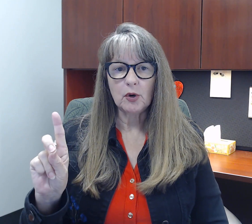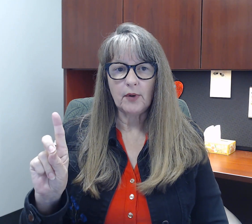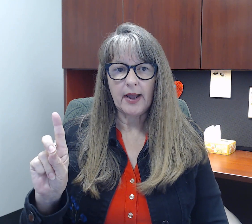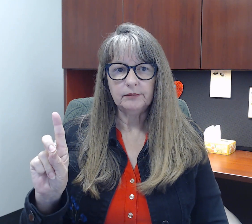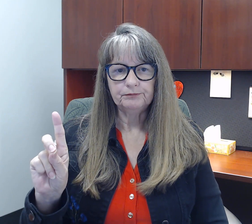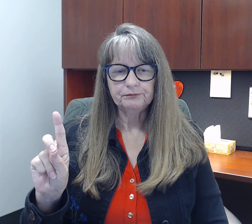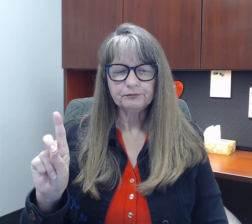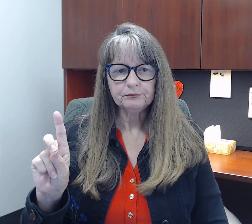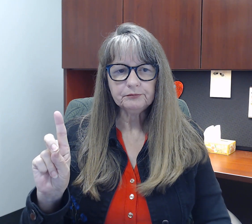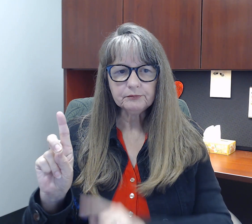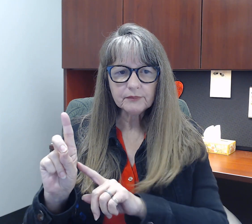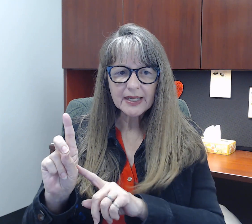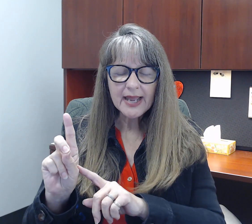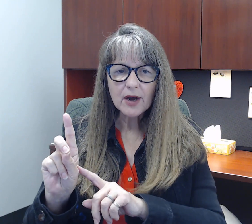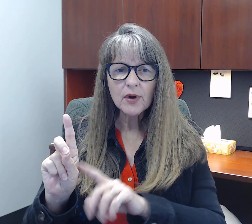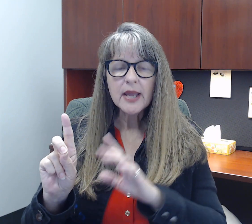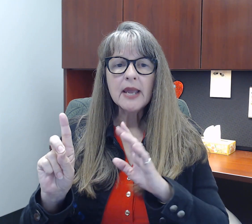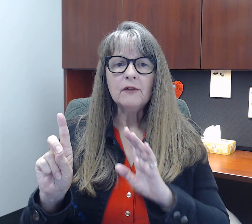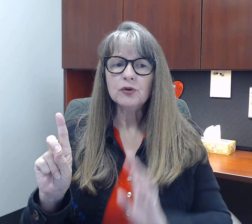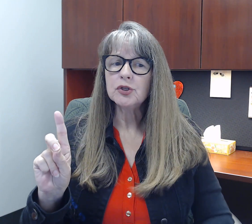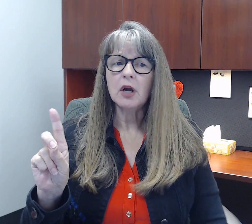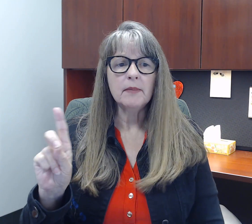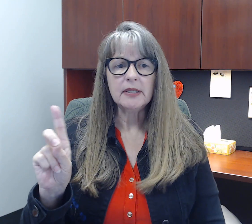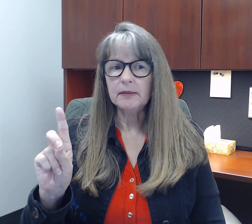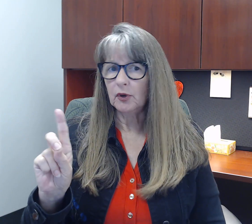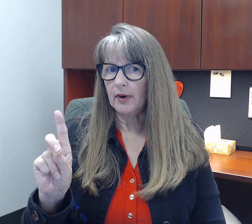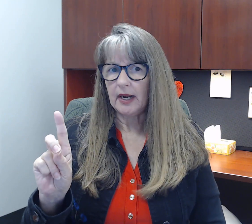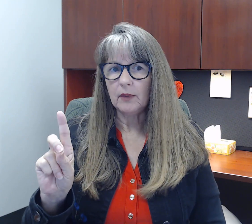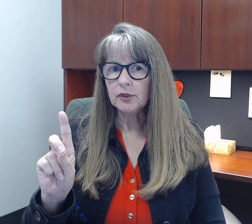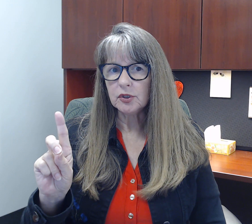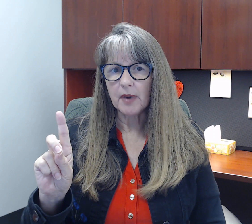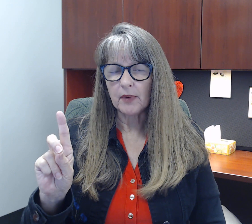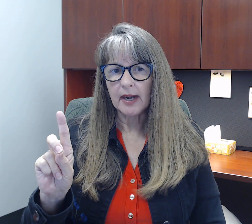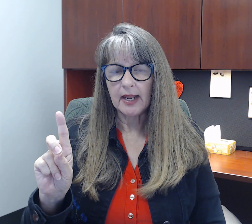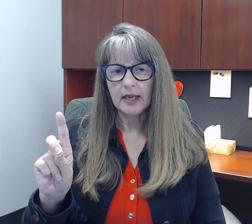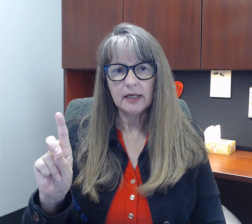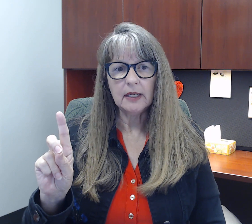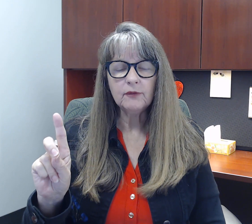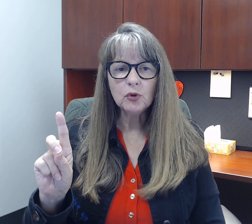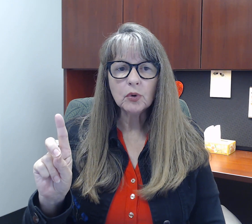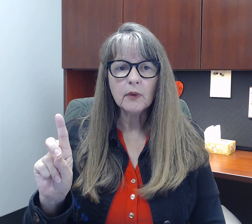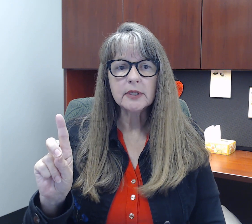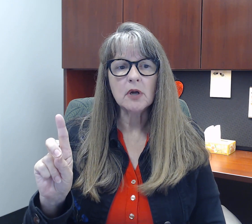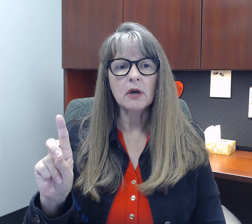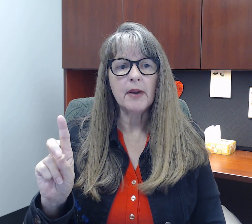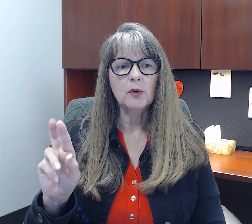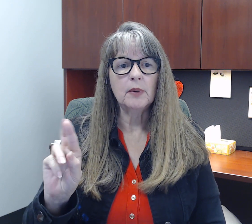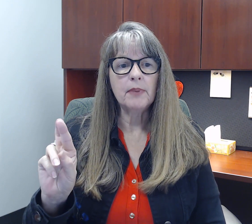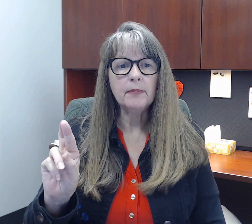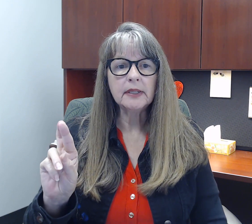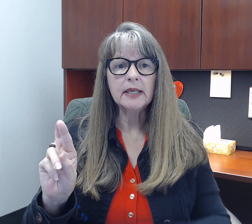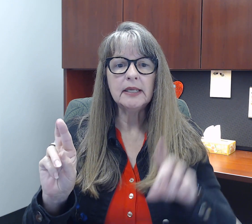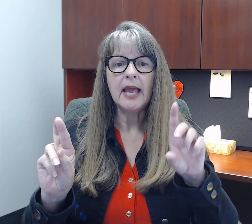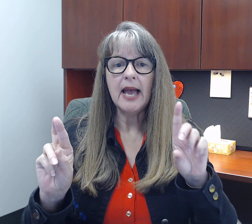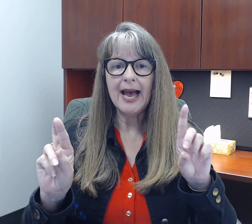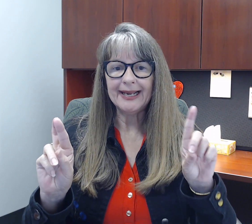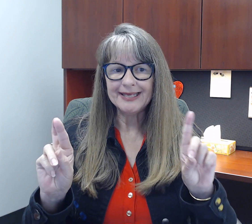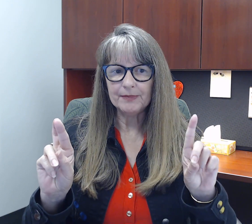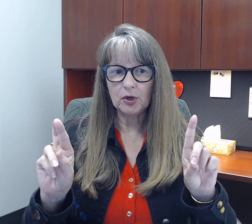Democrat. Now, if you're just talking about a Democrat, I would use my right hand. If you were going to talk about a Republican and a